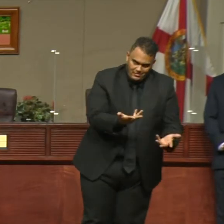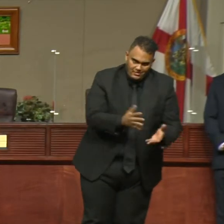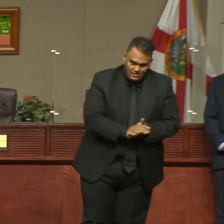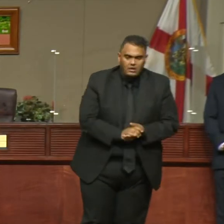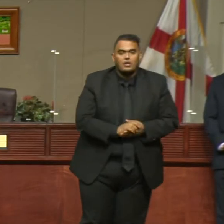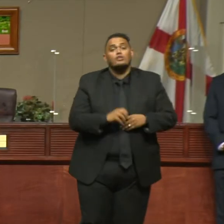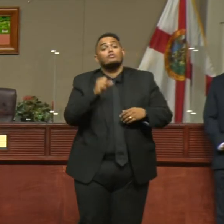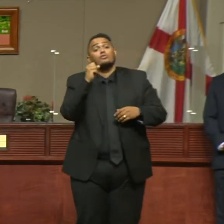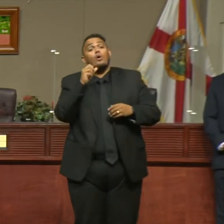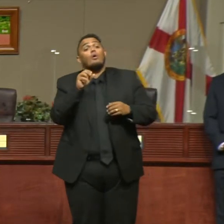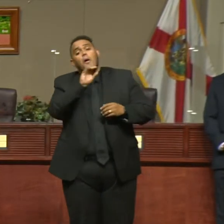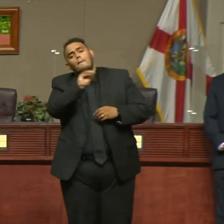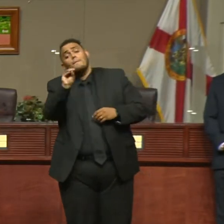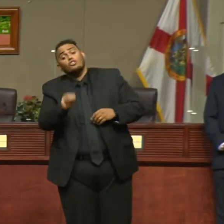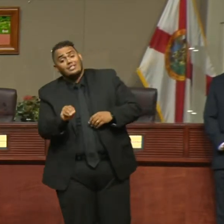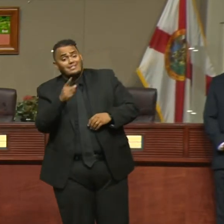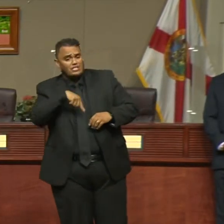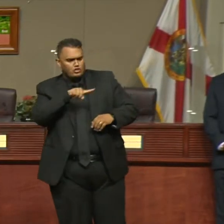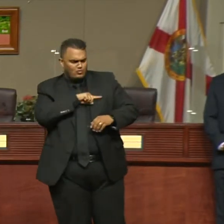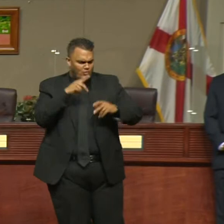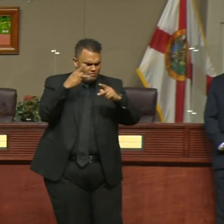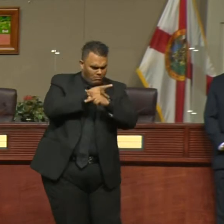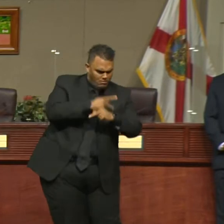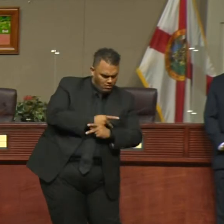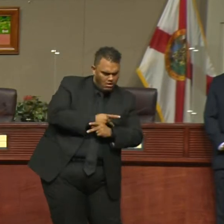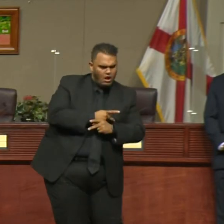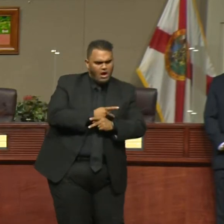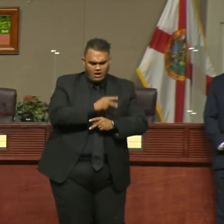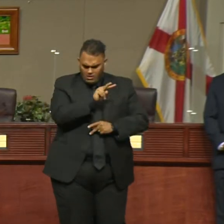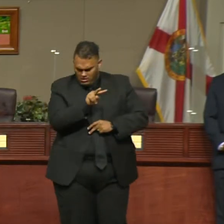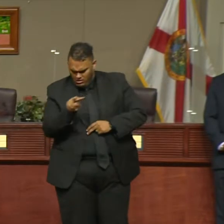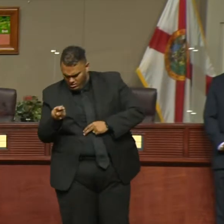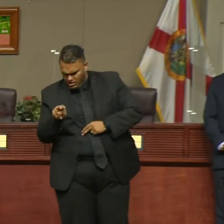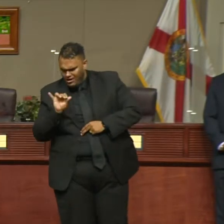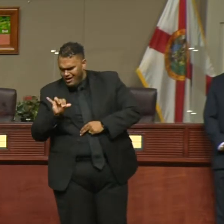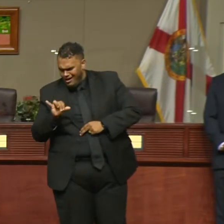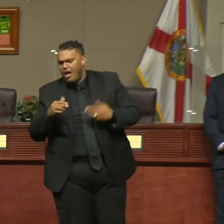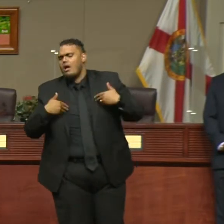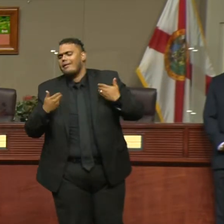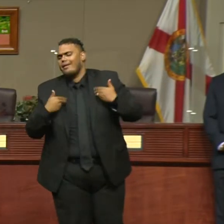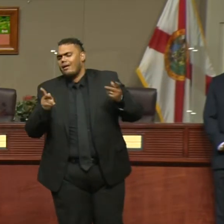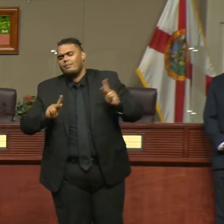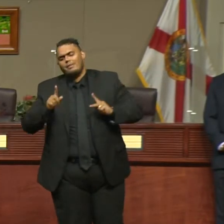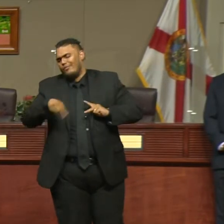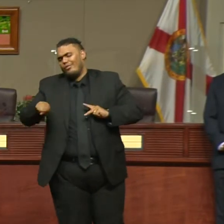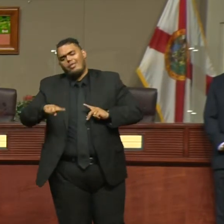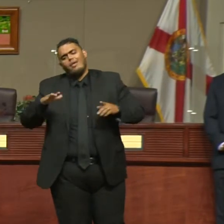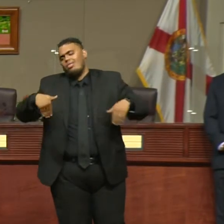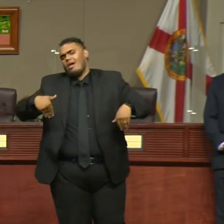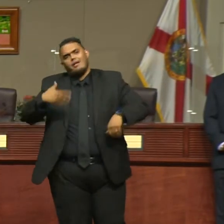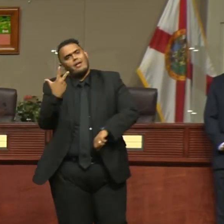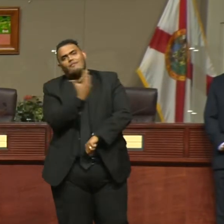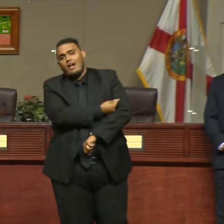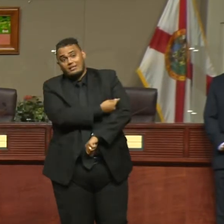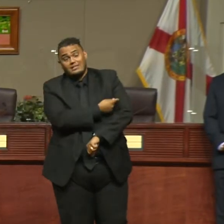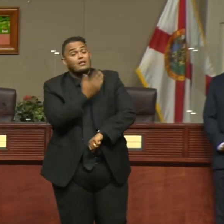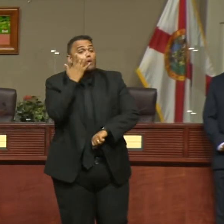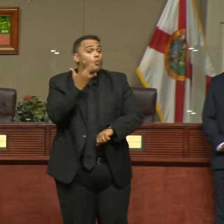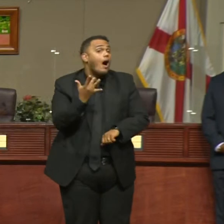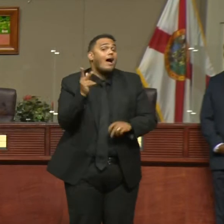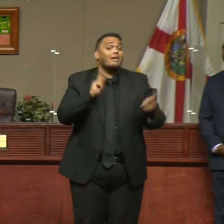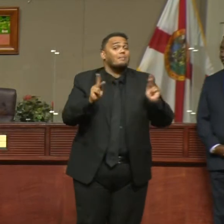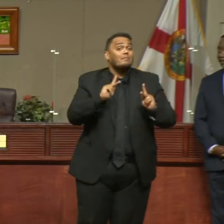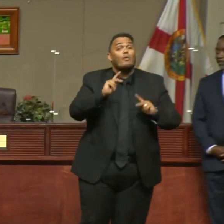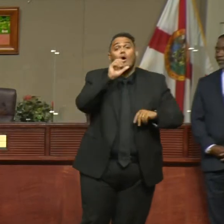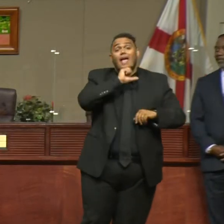inferring from that is the younger segment of the population, because people over 65 are about 78% vaccinated at